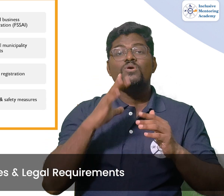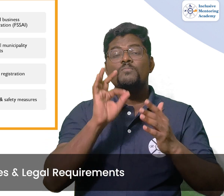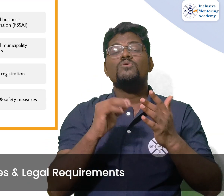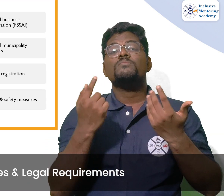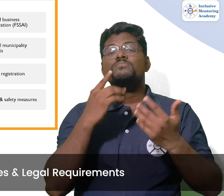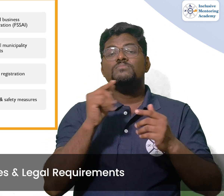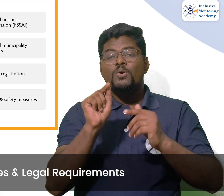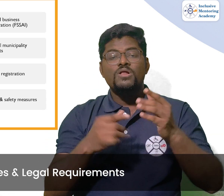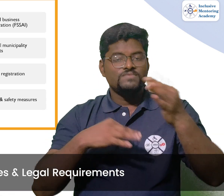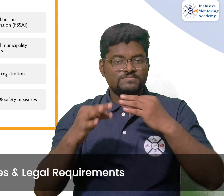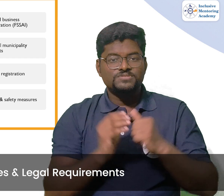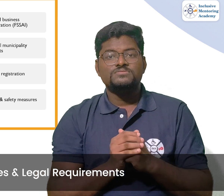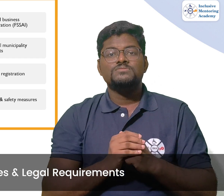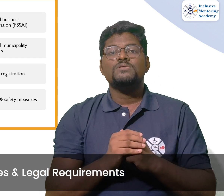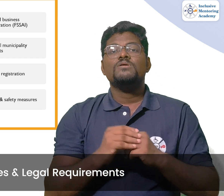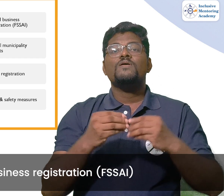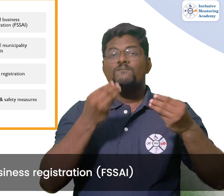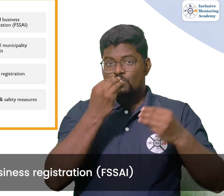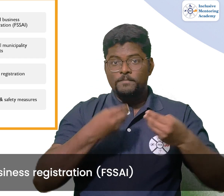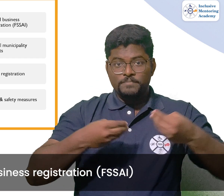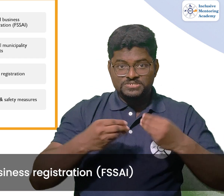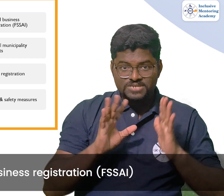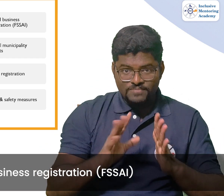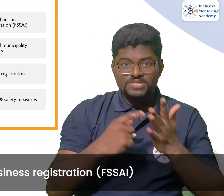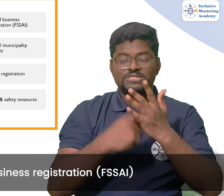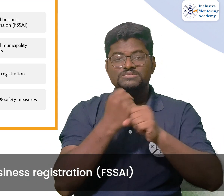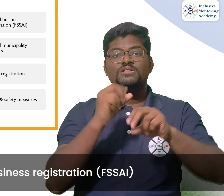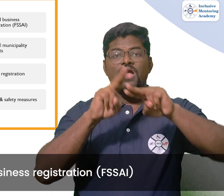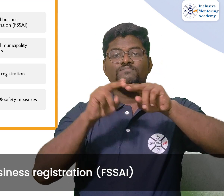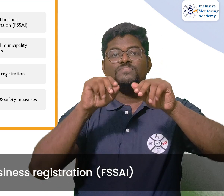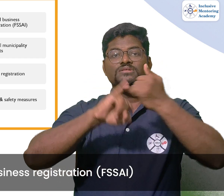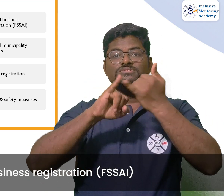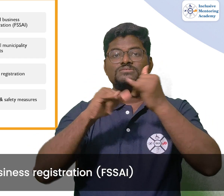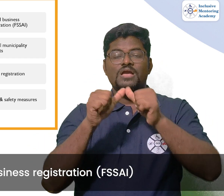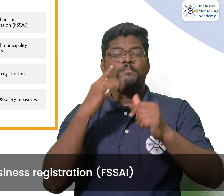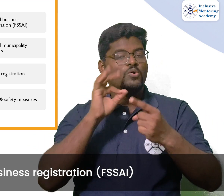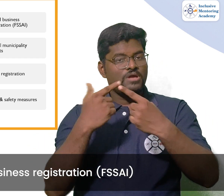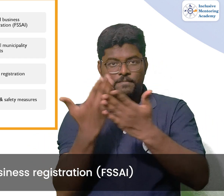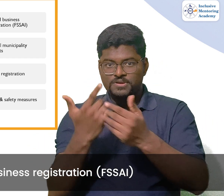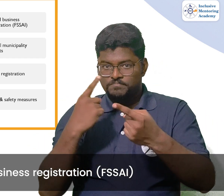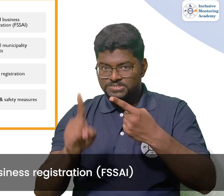Licenses and legal requirements. Food Business Registration, FSSAI.